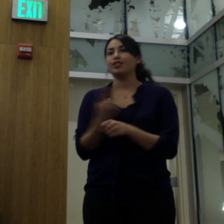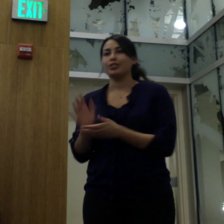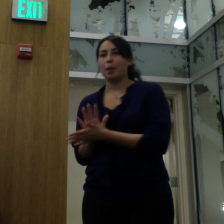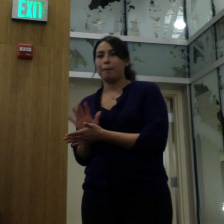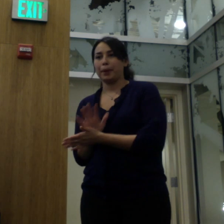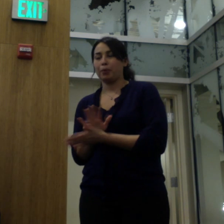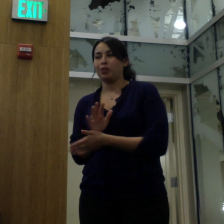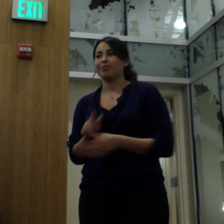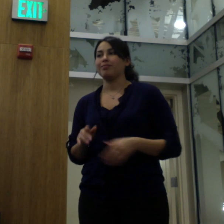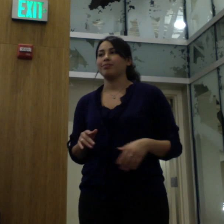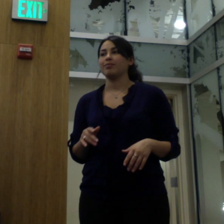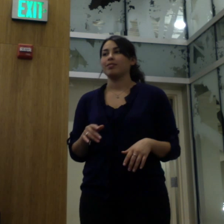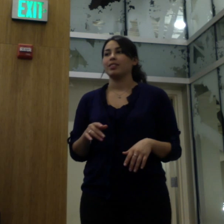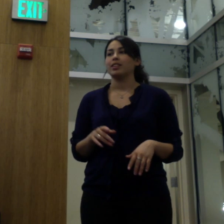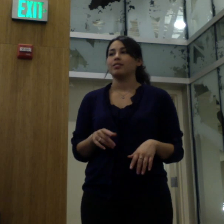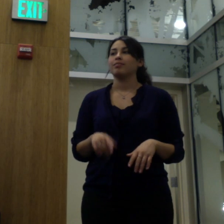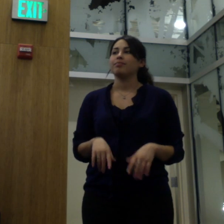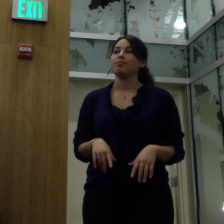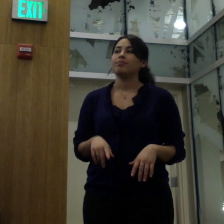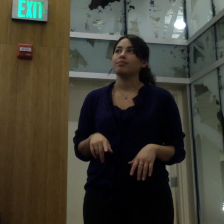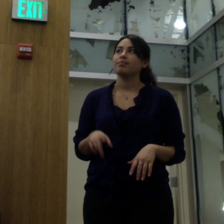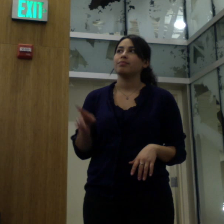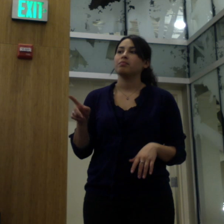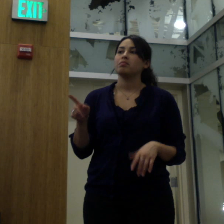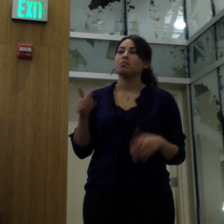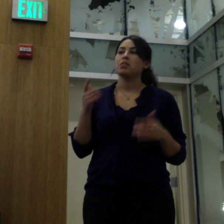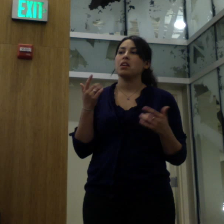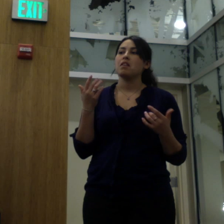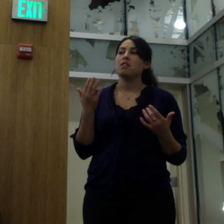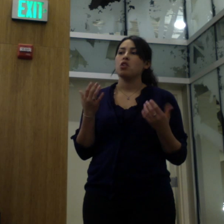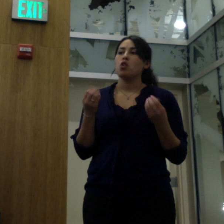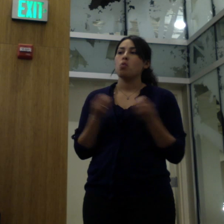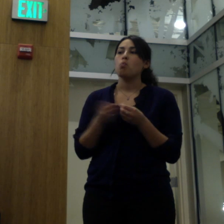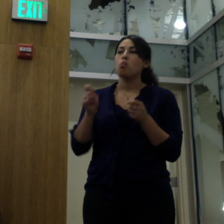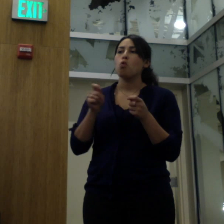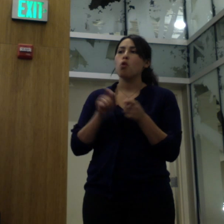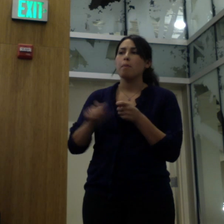And then in here, fire starter, more matches,